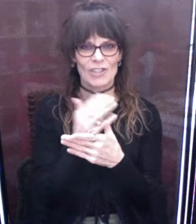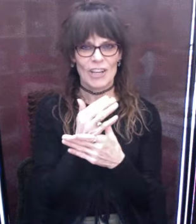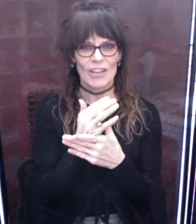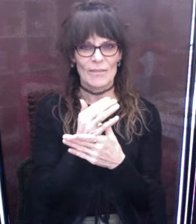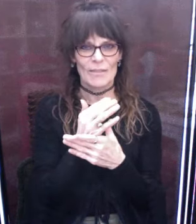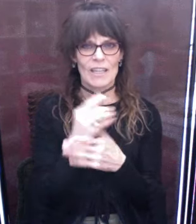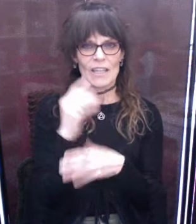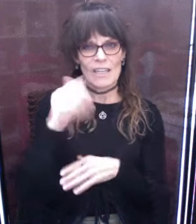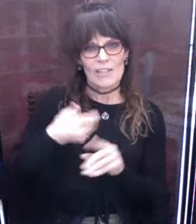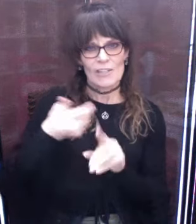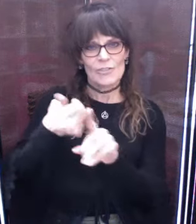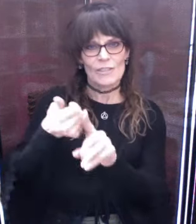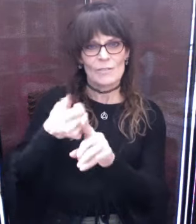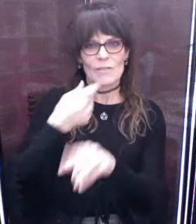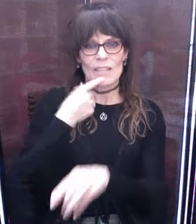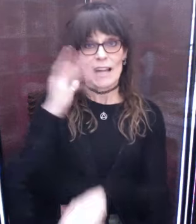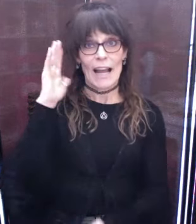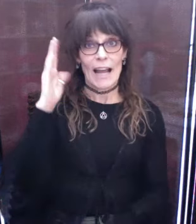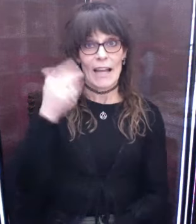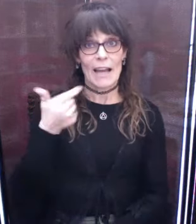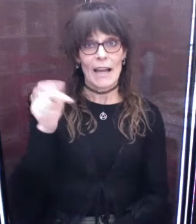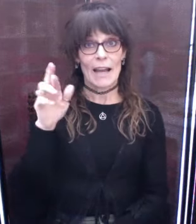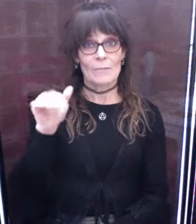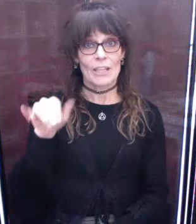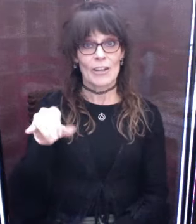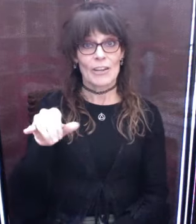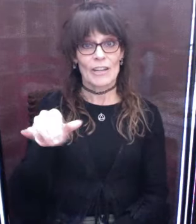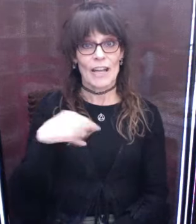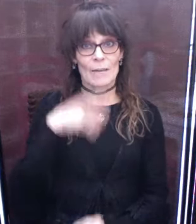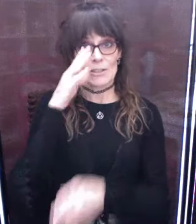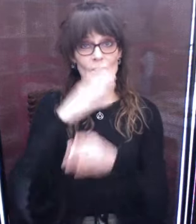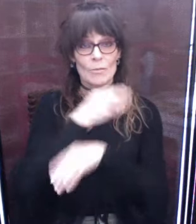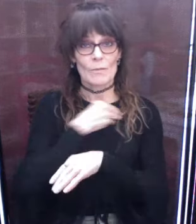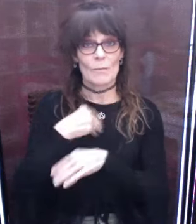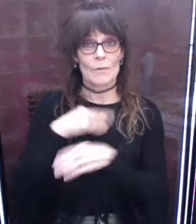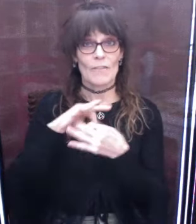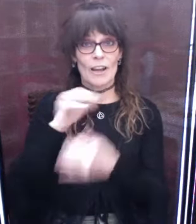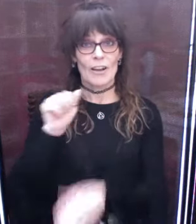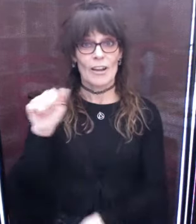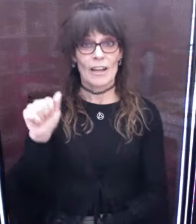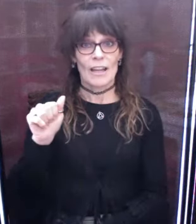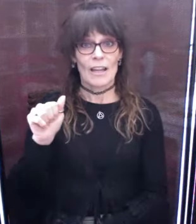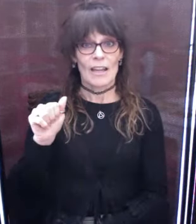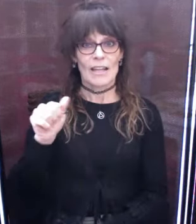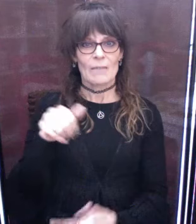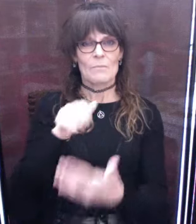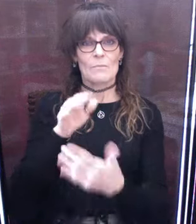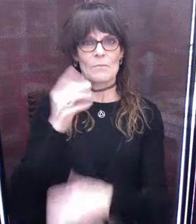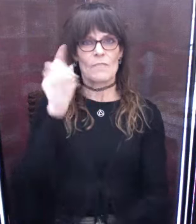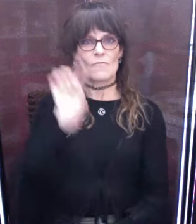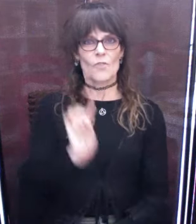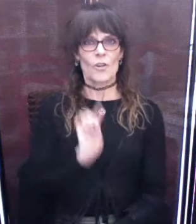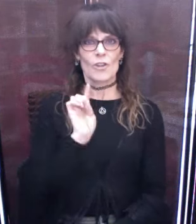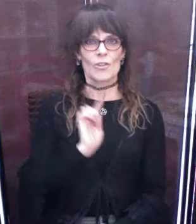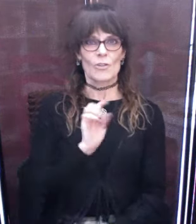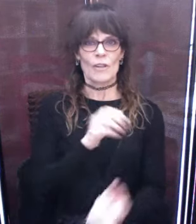himself. He said, "Hi, I'm Gary, and I'm a sober member of Alcoholics Anonymous, and I stand before you an empowered agent